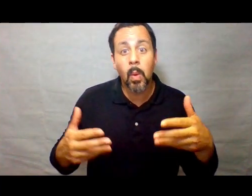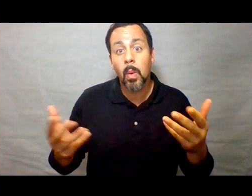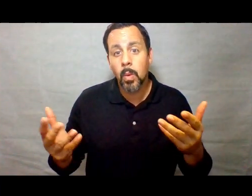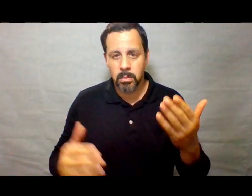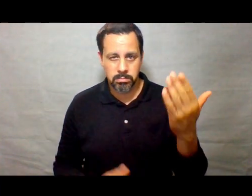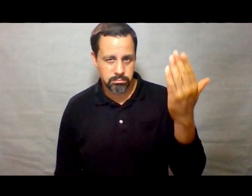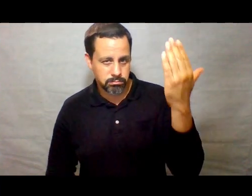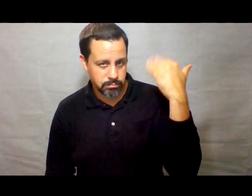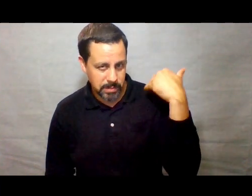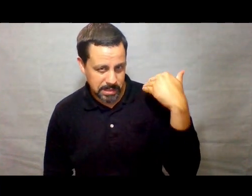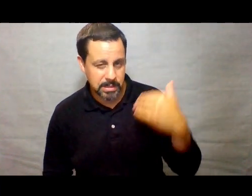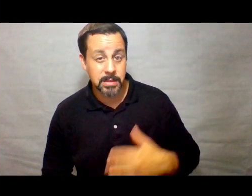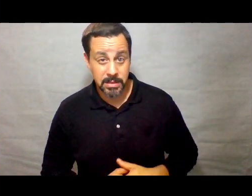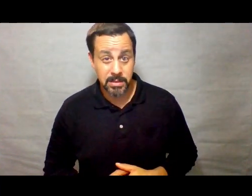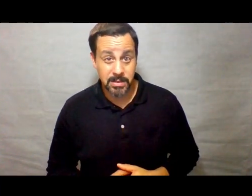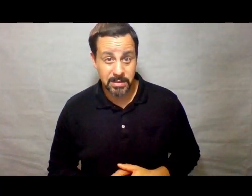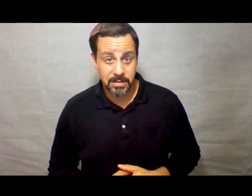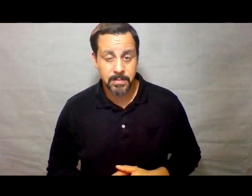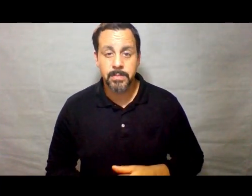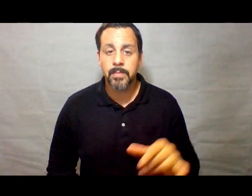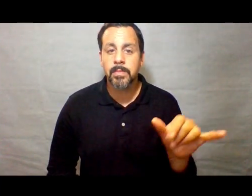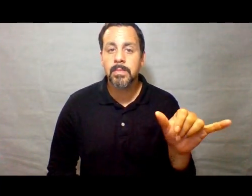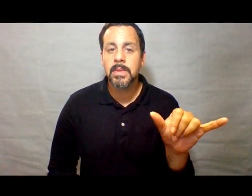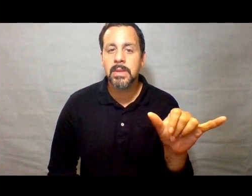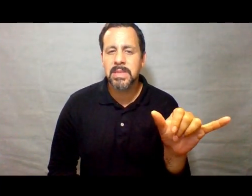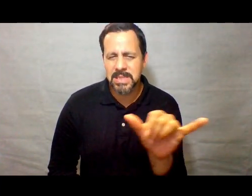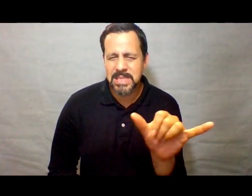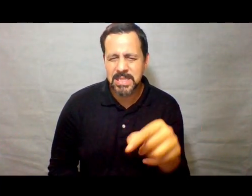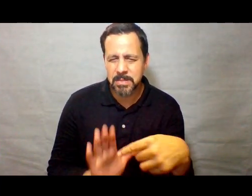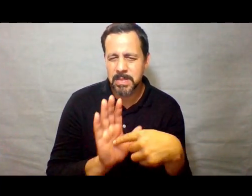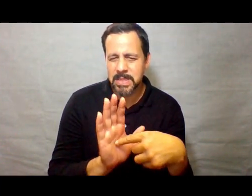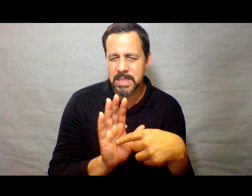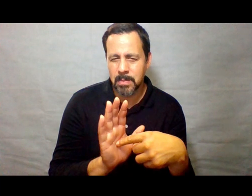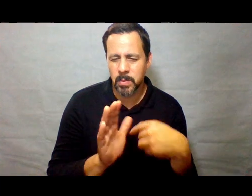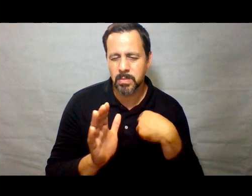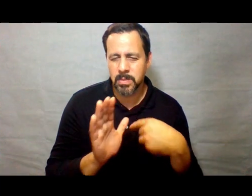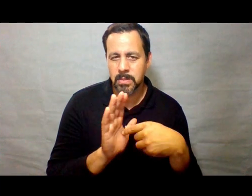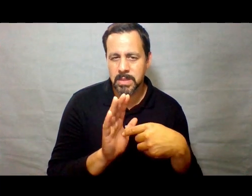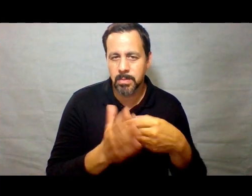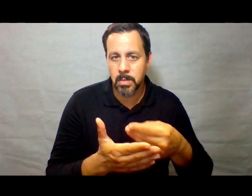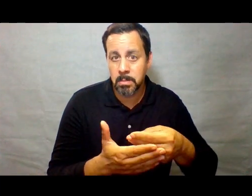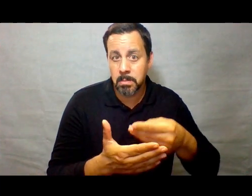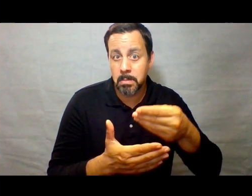that verb is in the future or in the past tense.